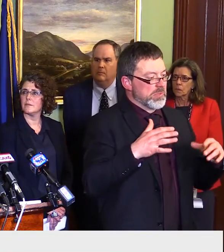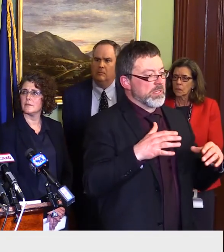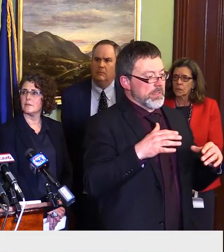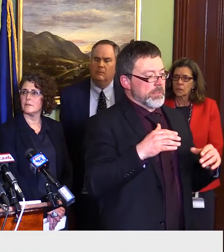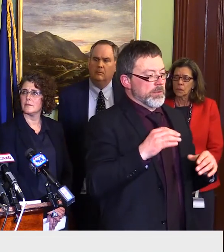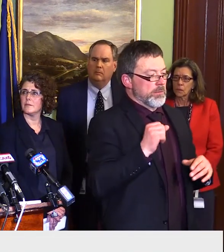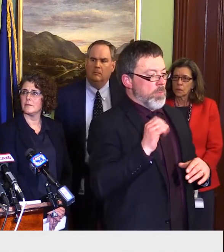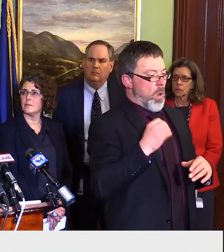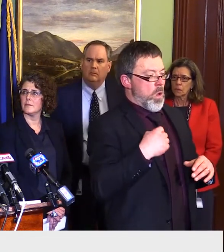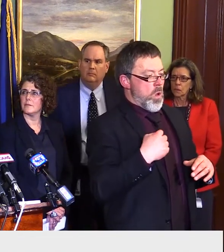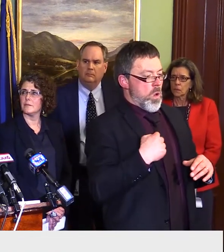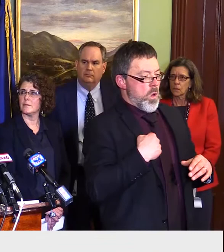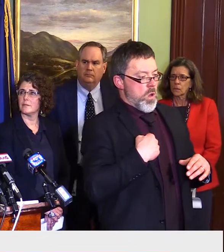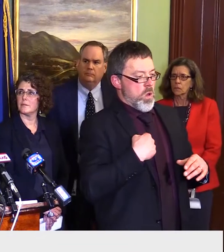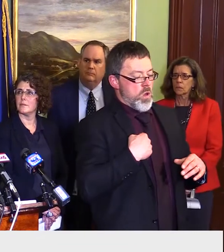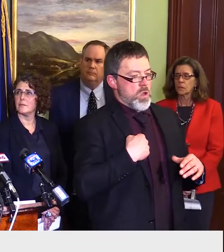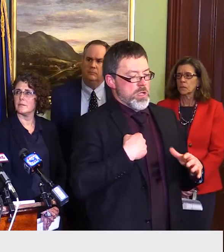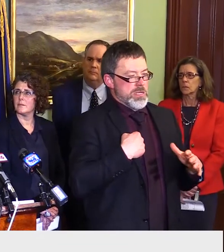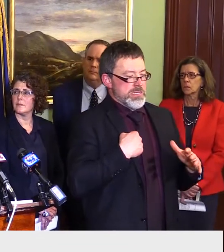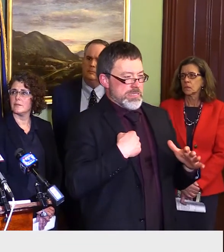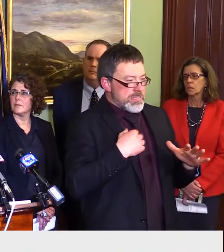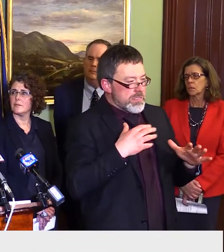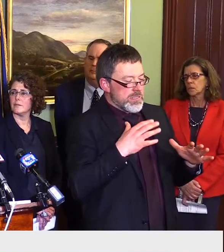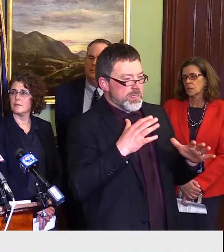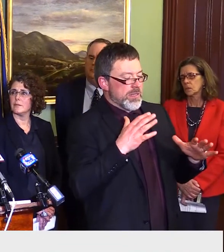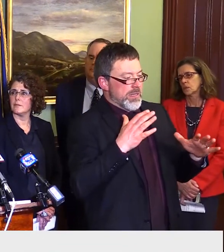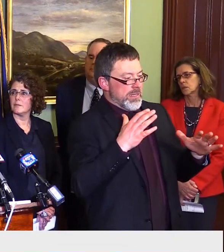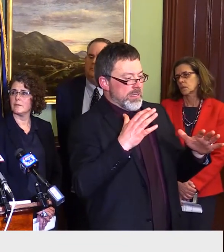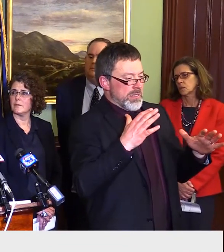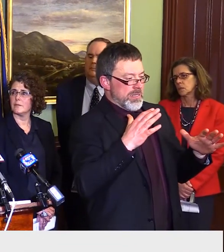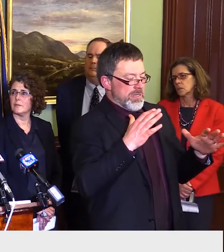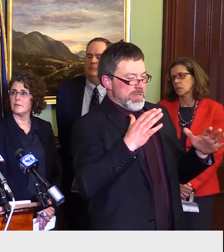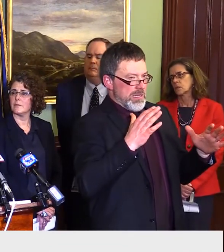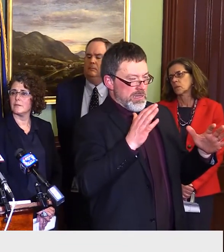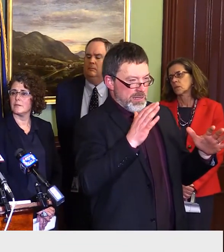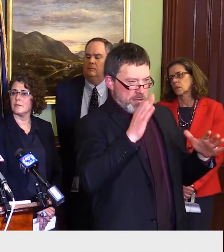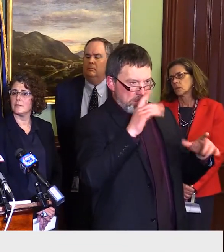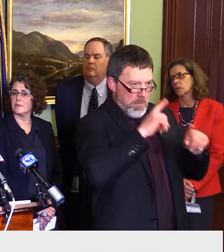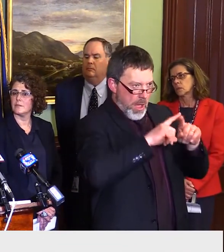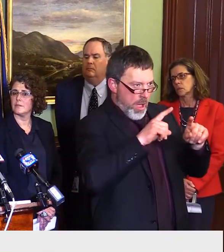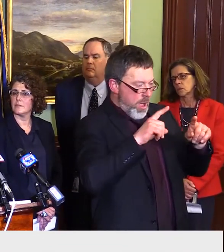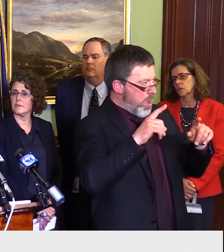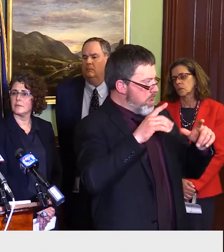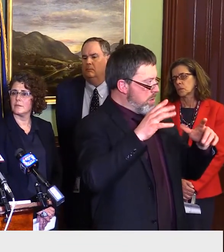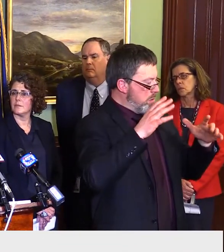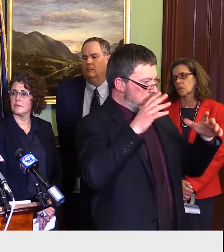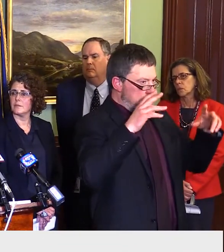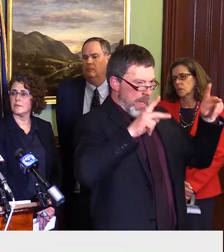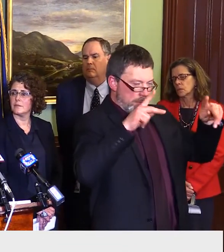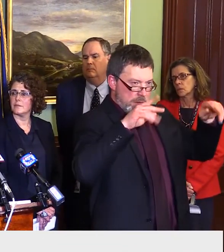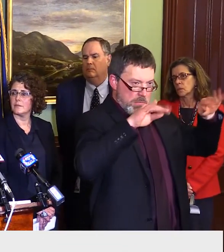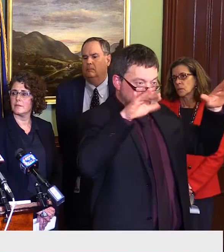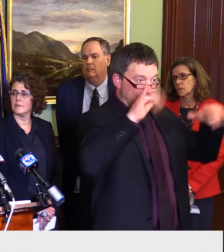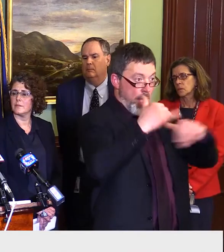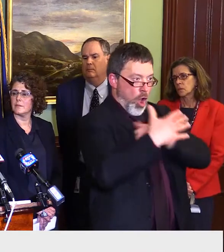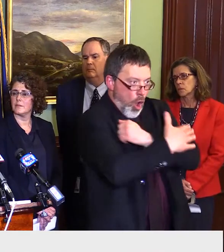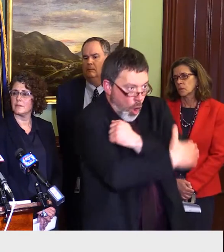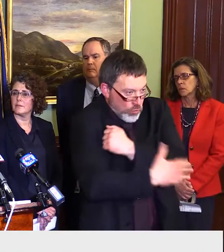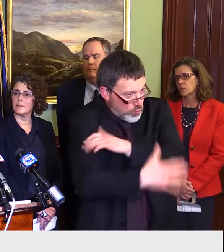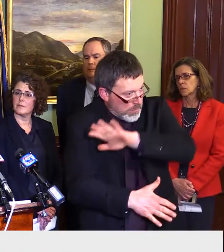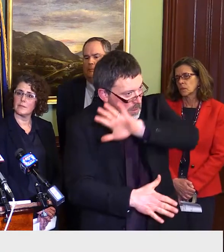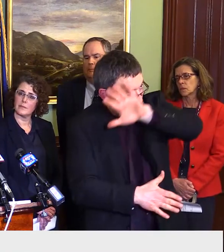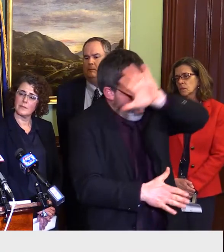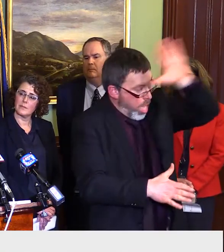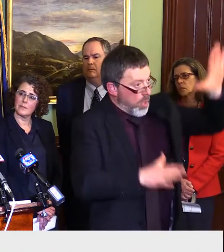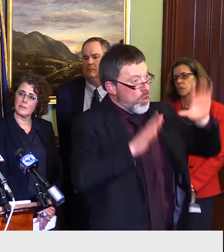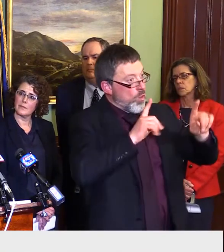Not necessarily just Vermont, but the whole country. Yeah, I think in some respects we have to be honest with ourselves. We are learning more